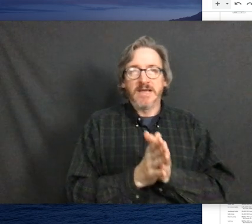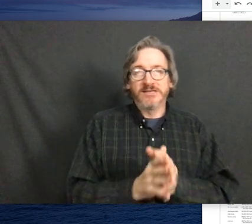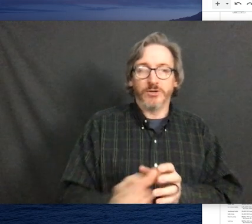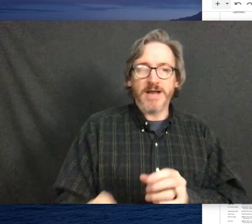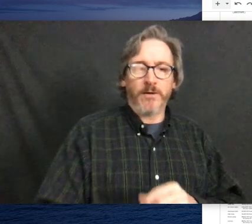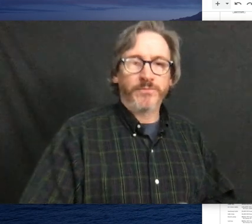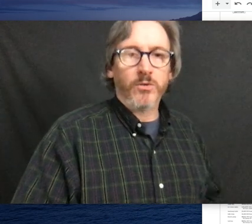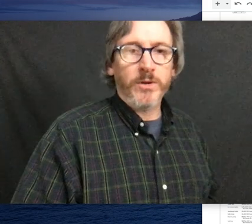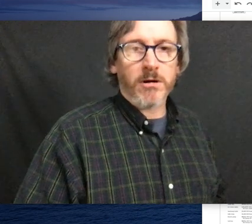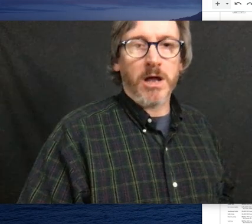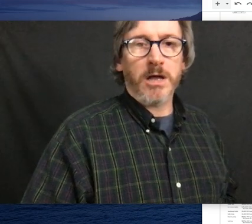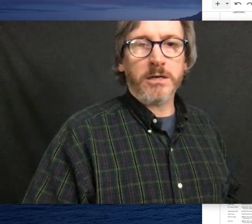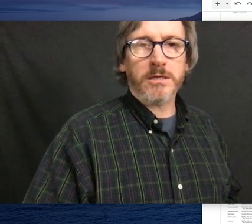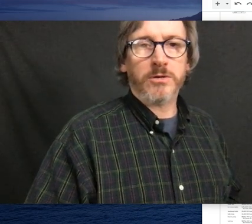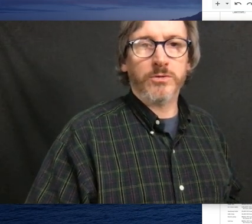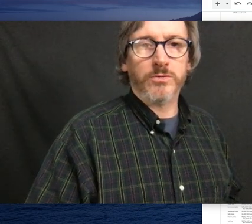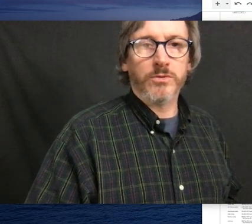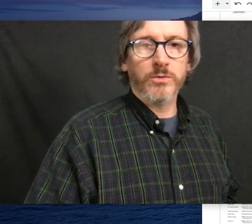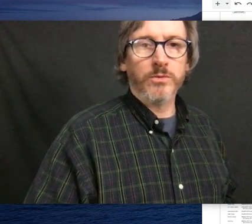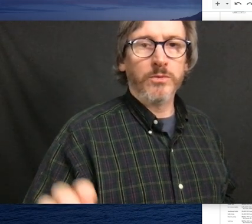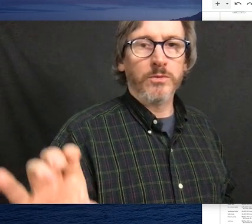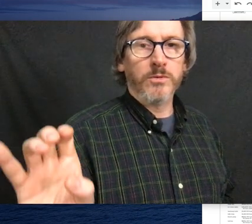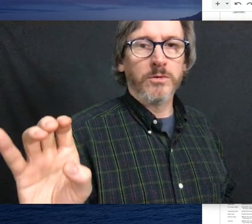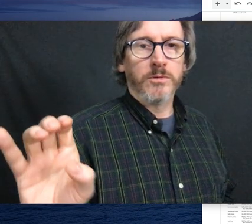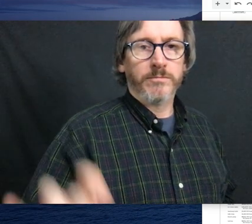Okay, so now we are on